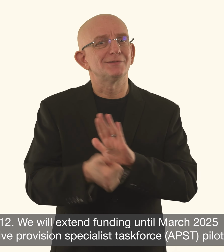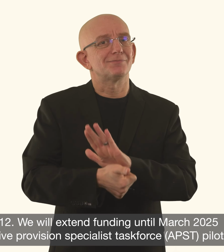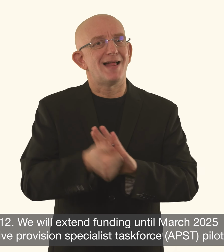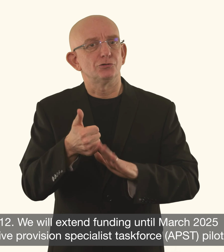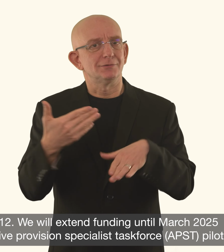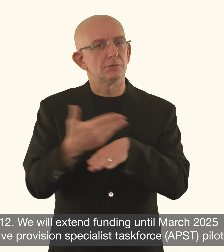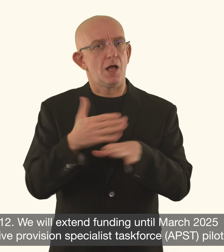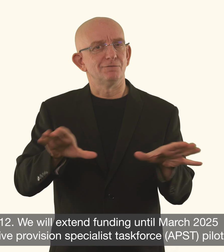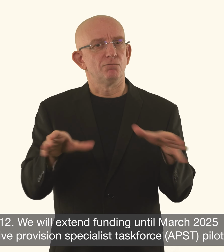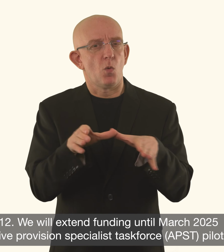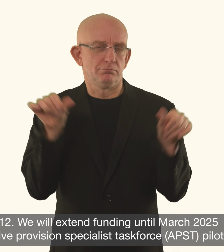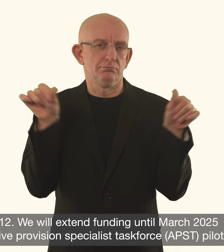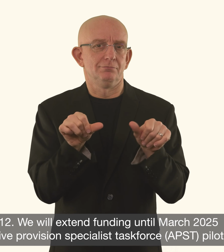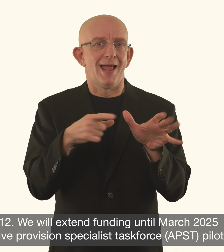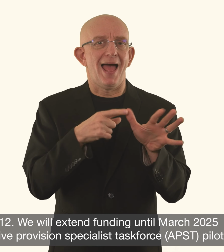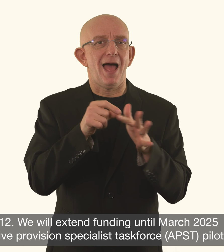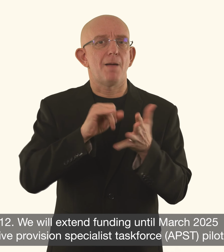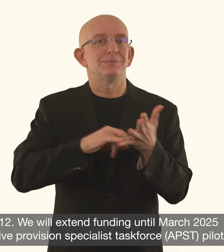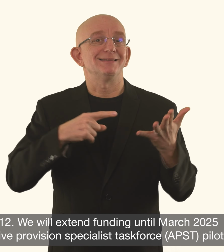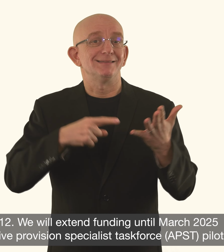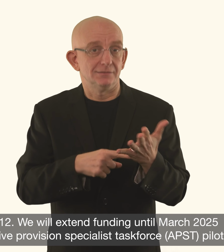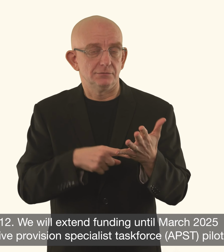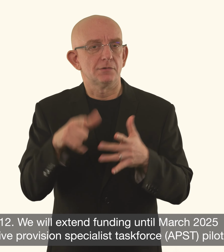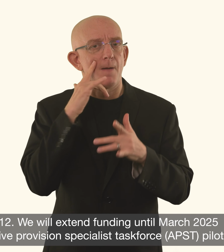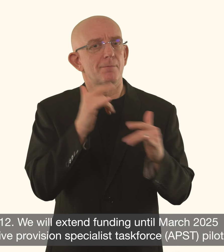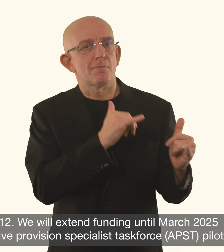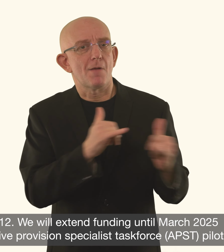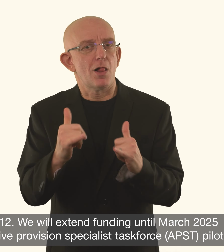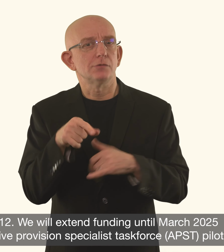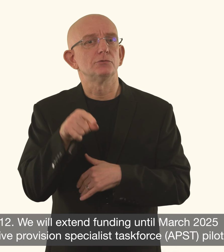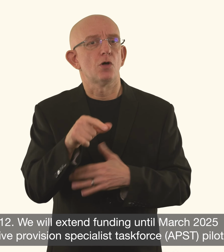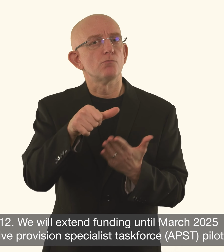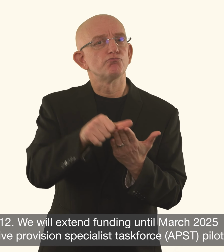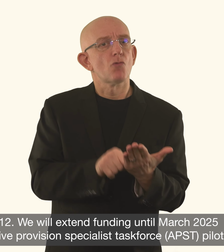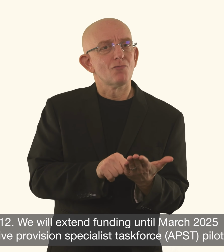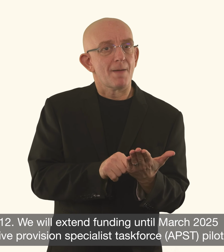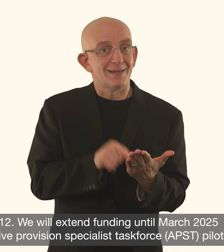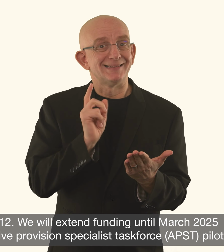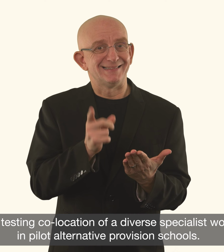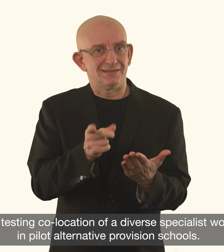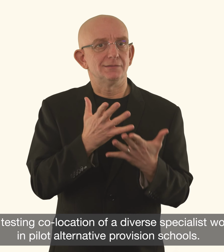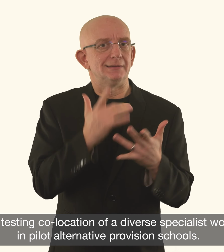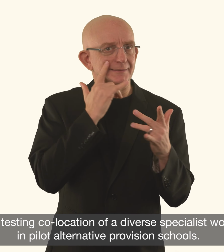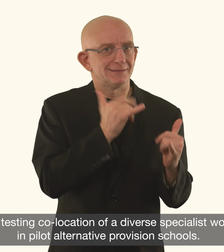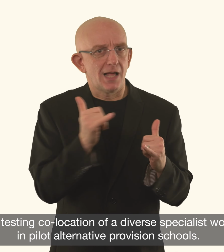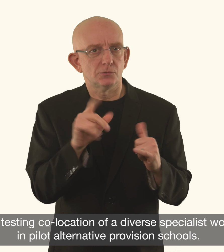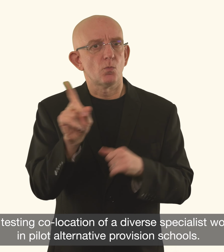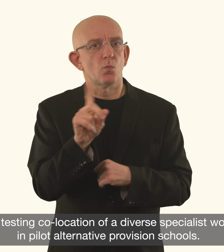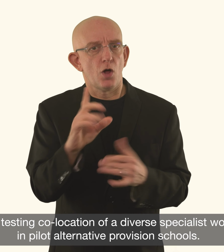pilot programme, which is testing co-location of a diverse specialist workforce in Pilot Alternative Provisions schools.